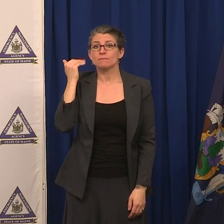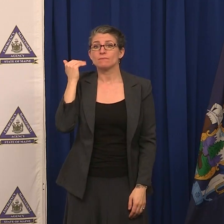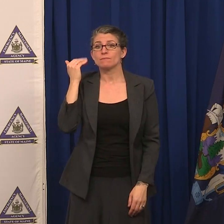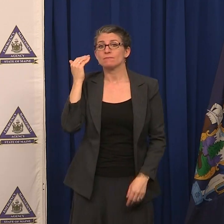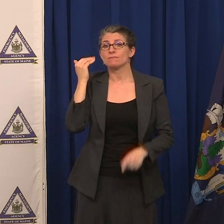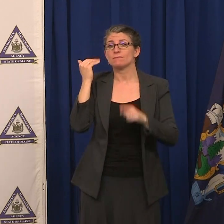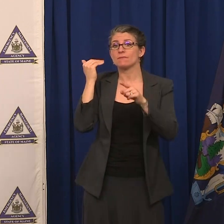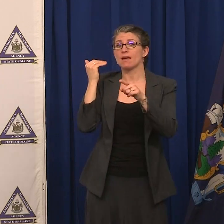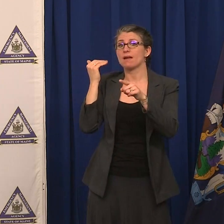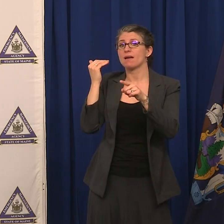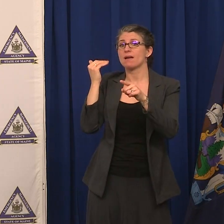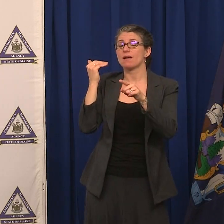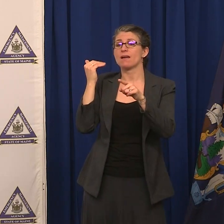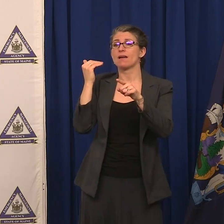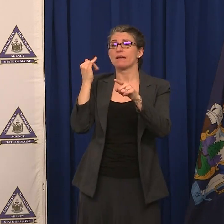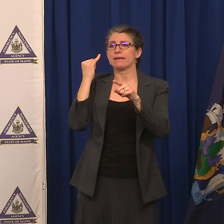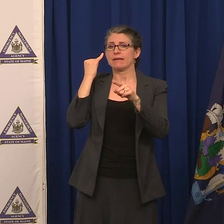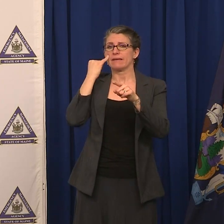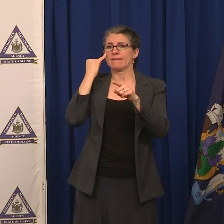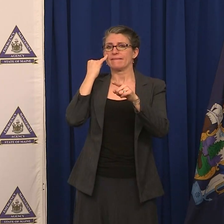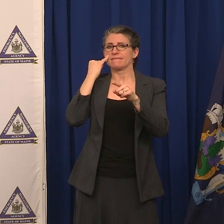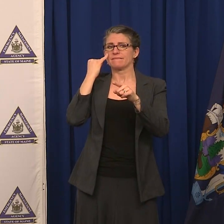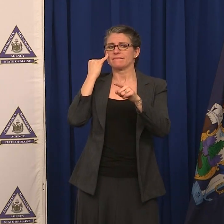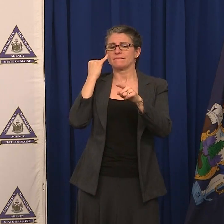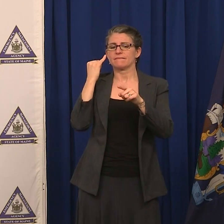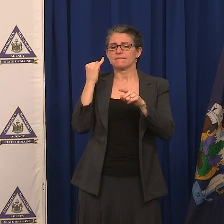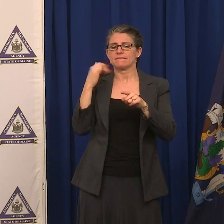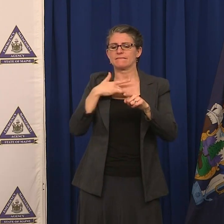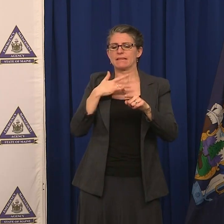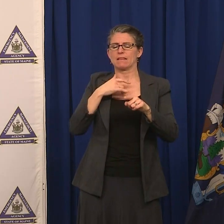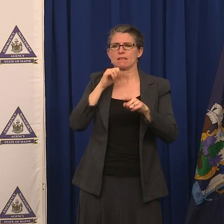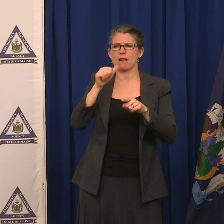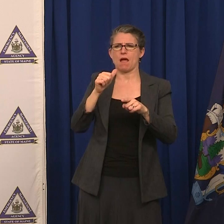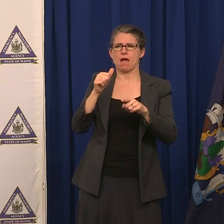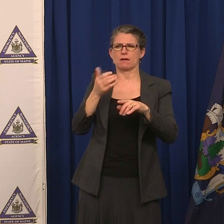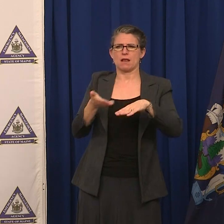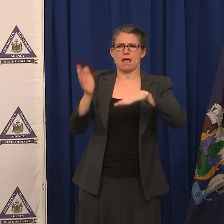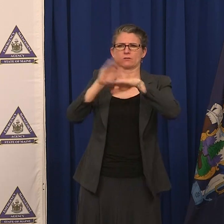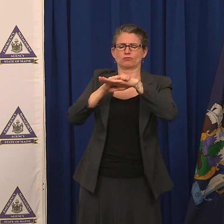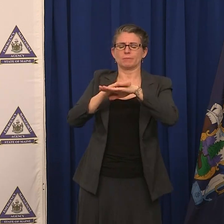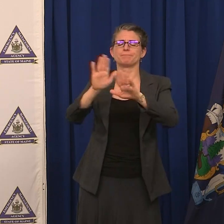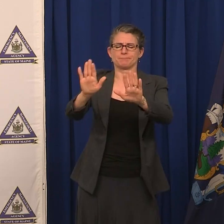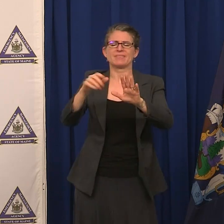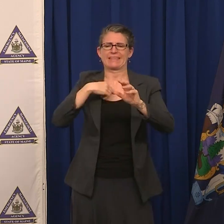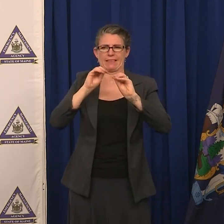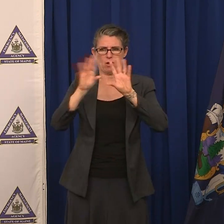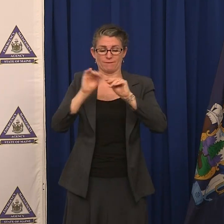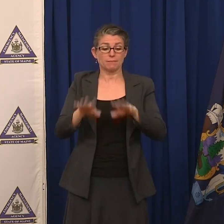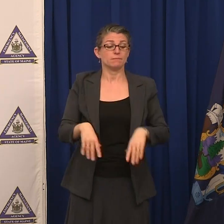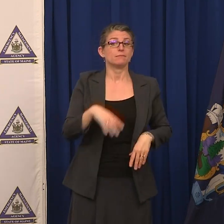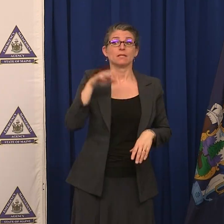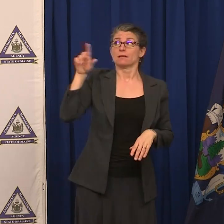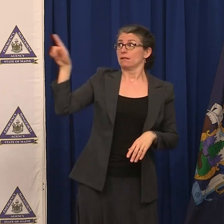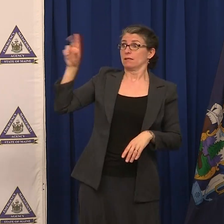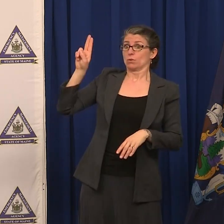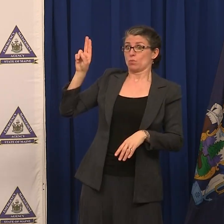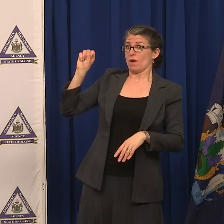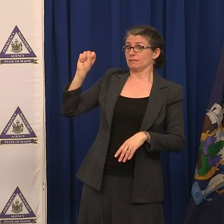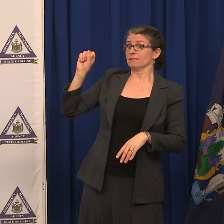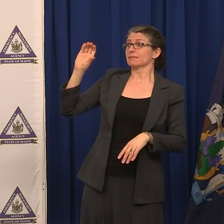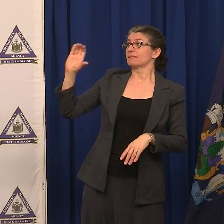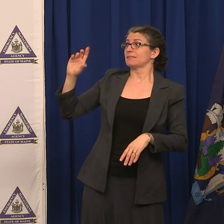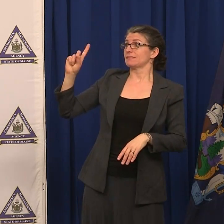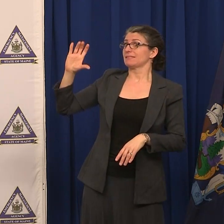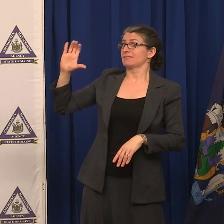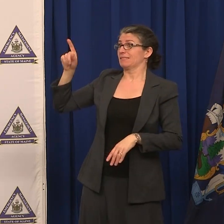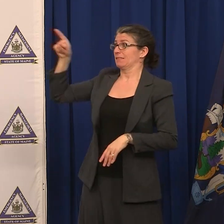people coming from New York, New Jersey, and Connecticut. I don't know how much higher that risk might be. Even if it is higher,